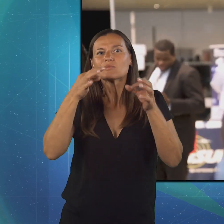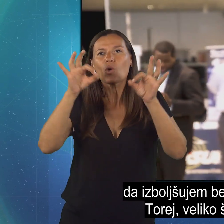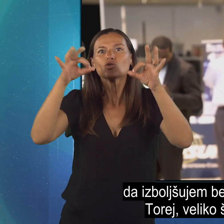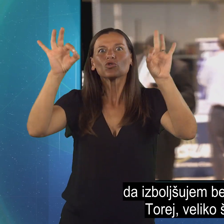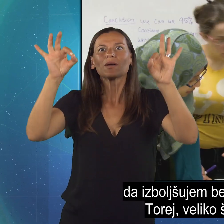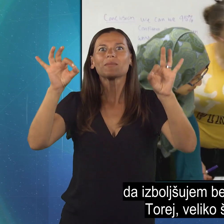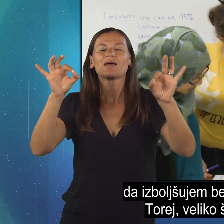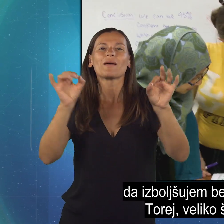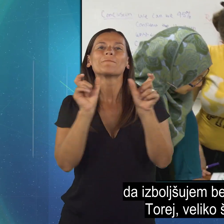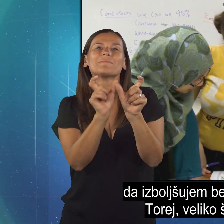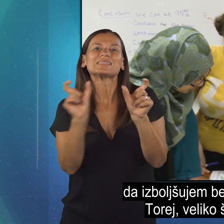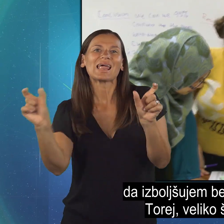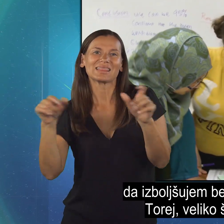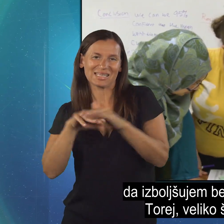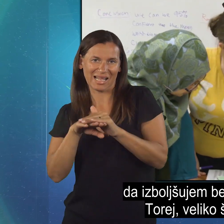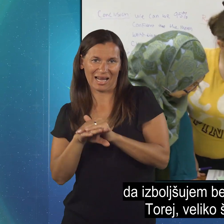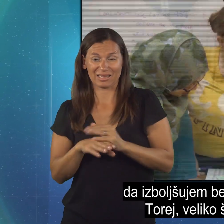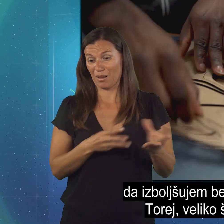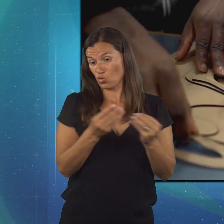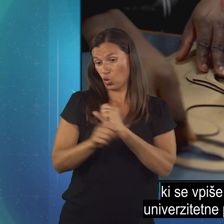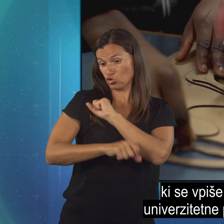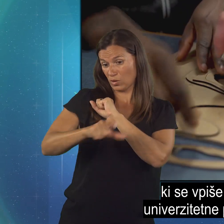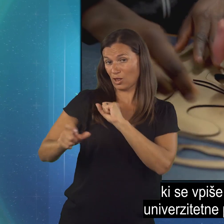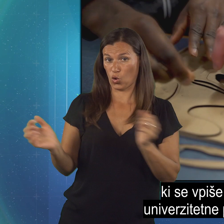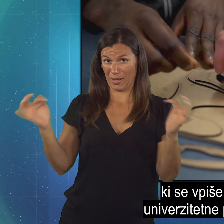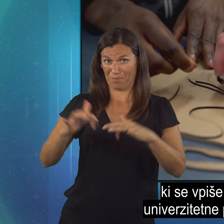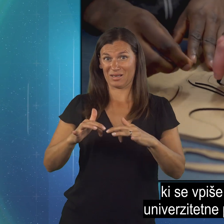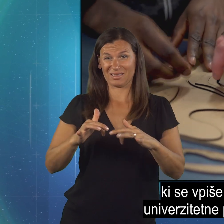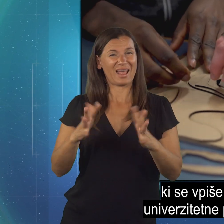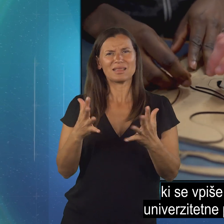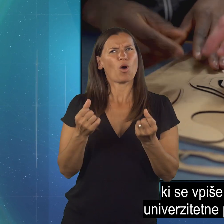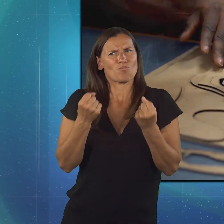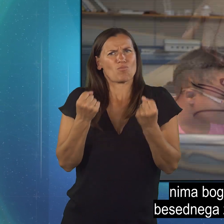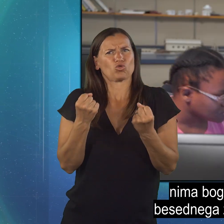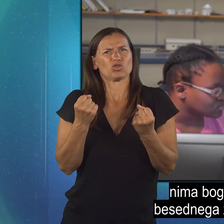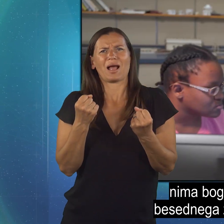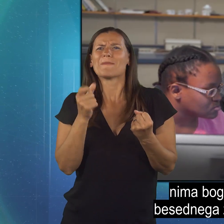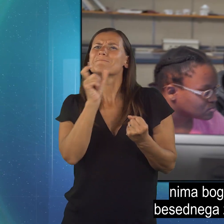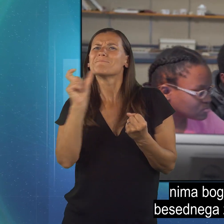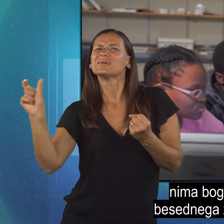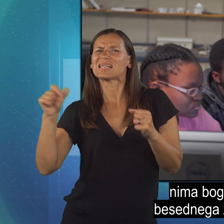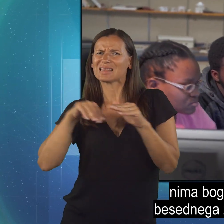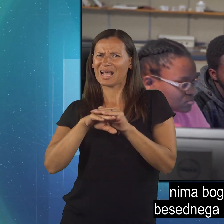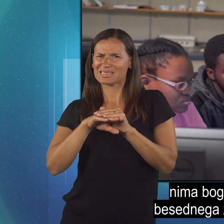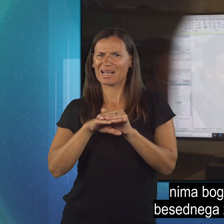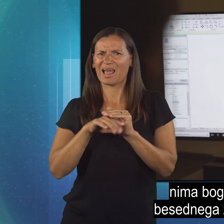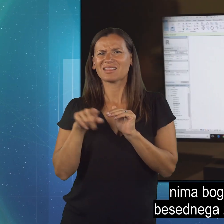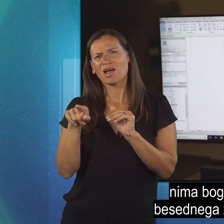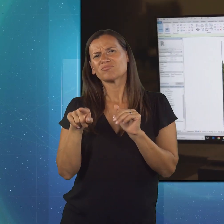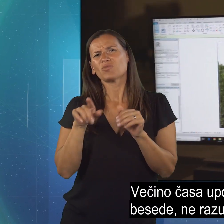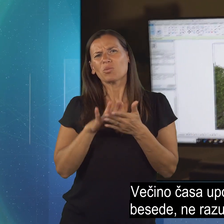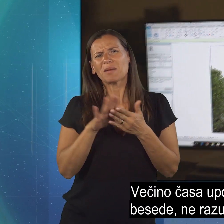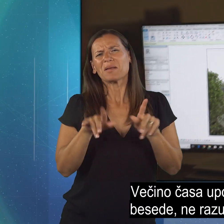improving vocabulary. So many students who enter our college programs do not have strong vocabulary. They